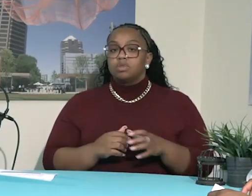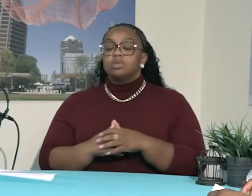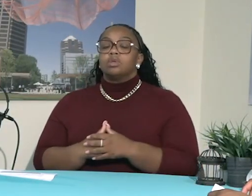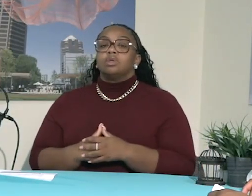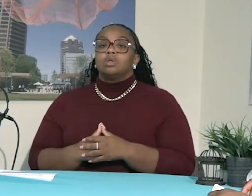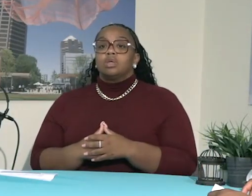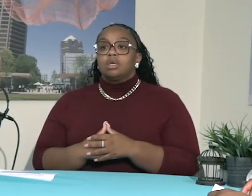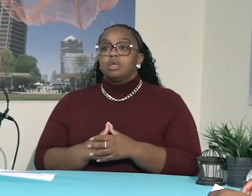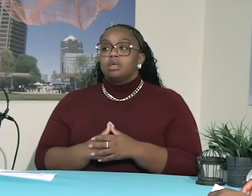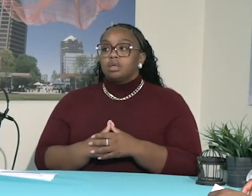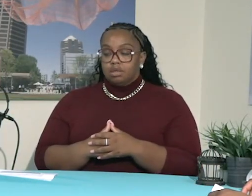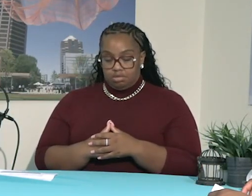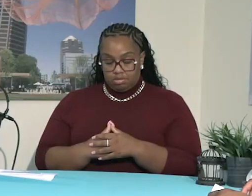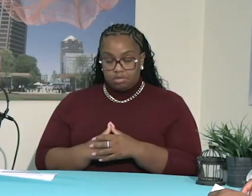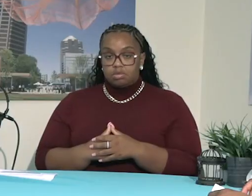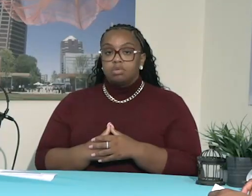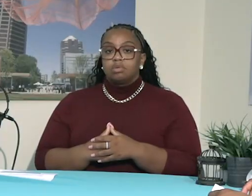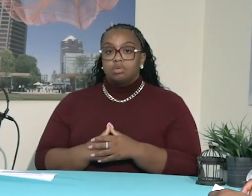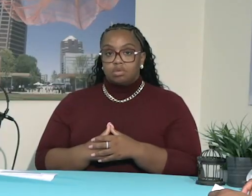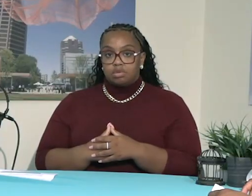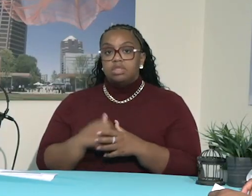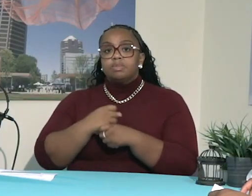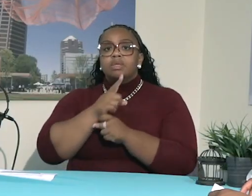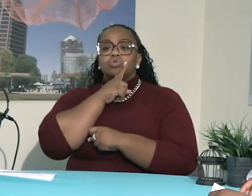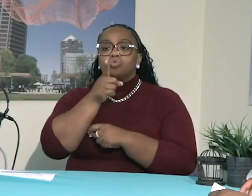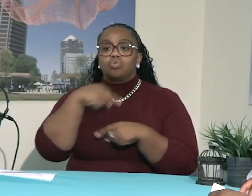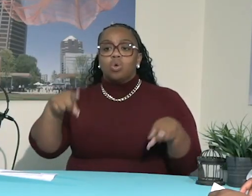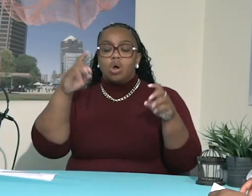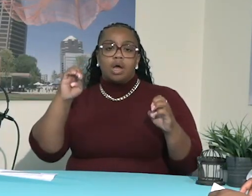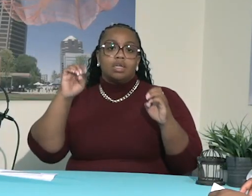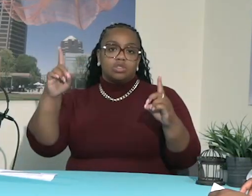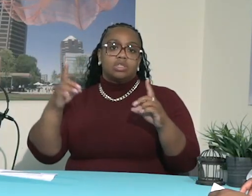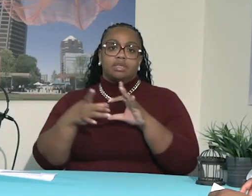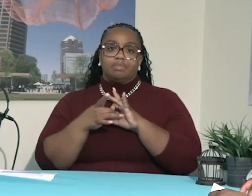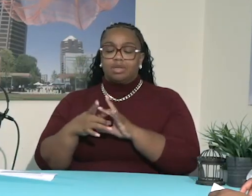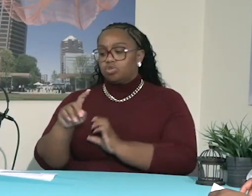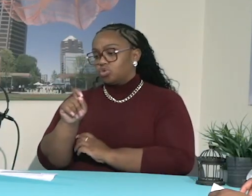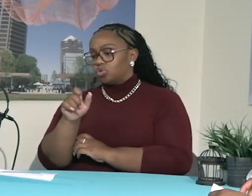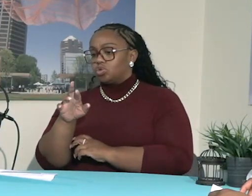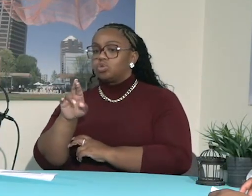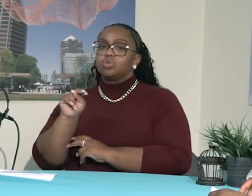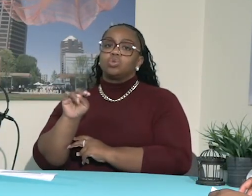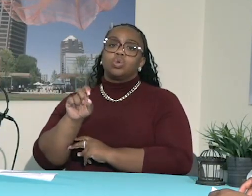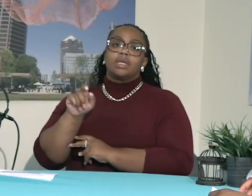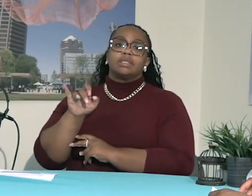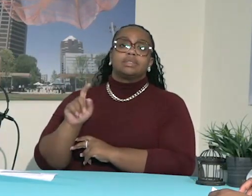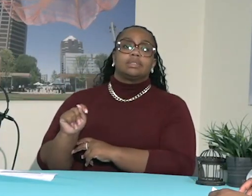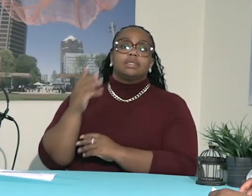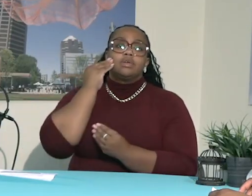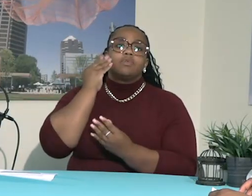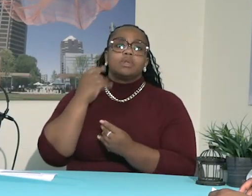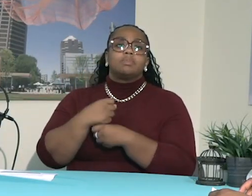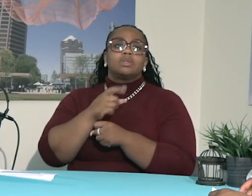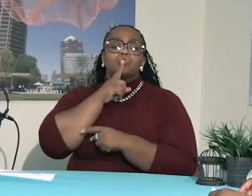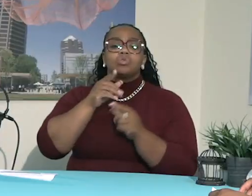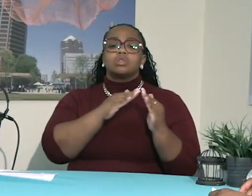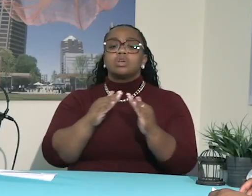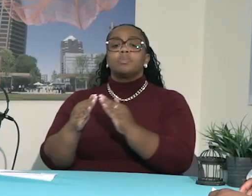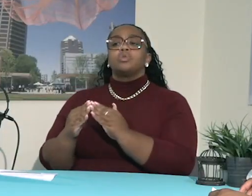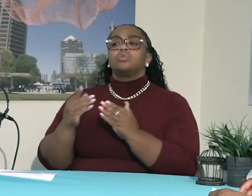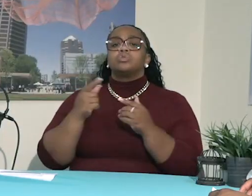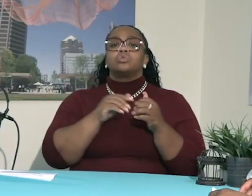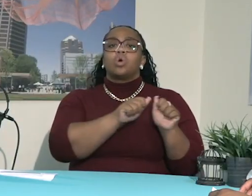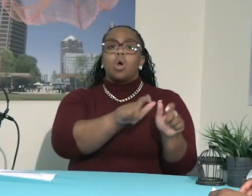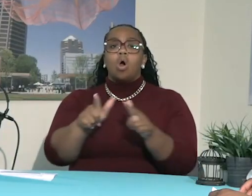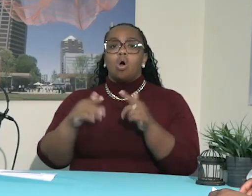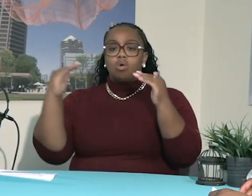in general about transit information and anything additional to make sure these community members are kept abreast of what's happening. And I would